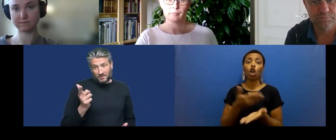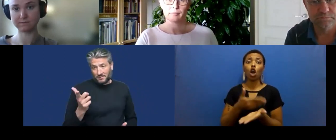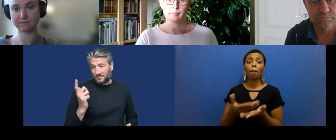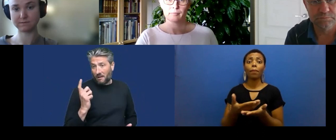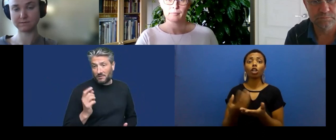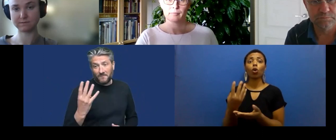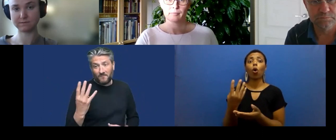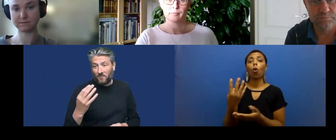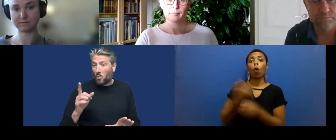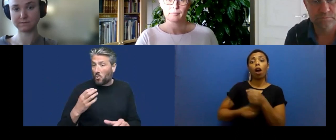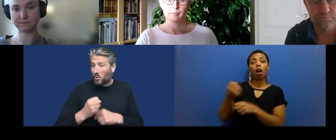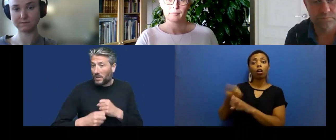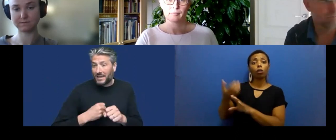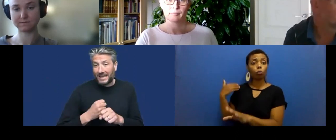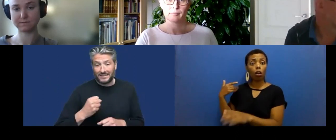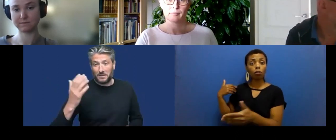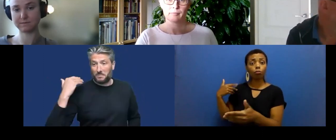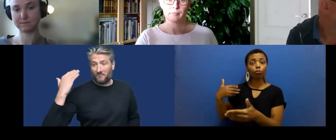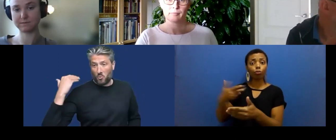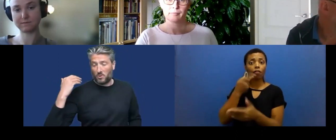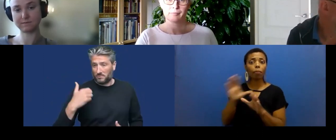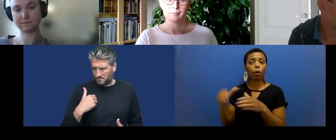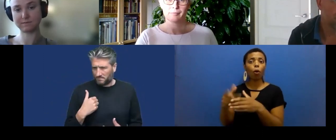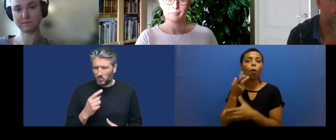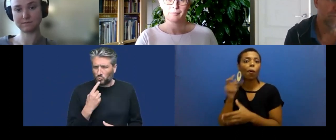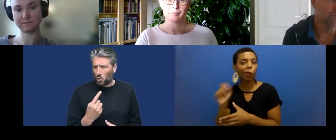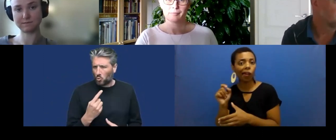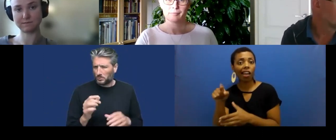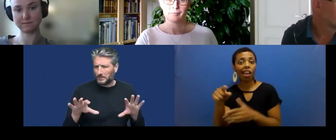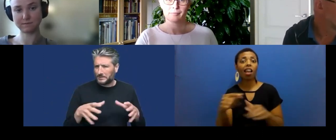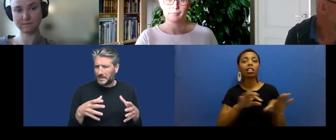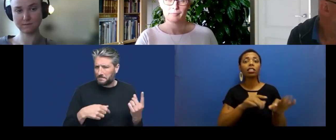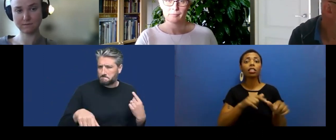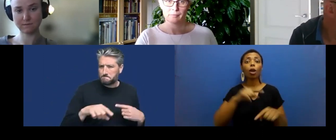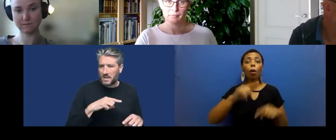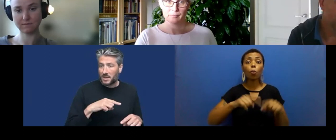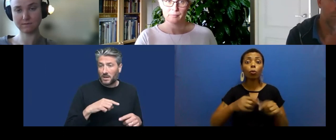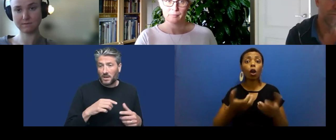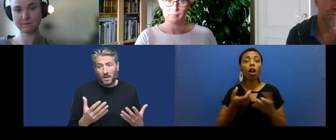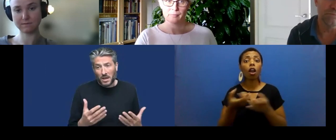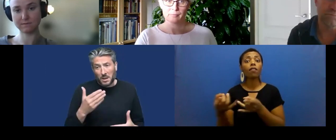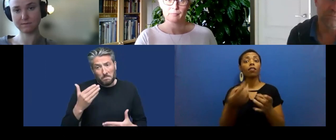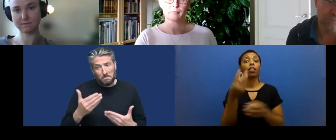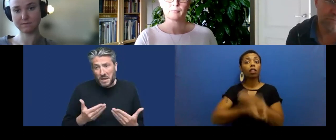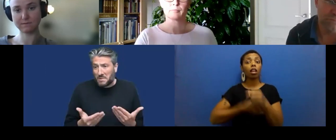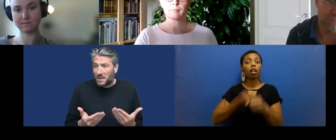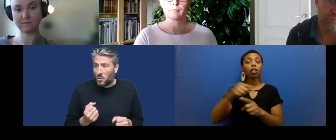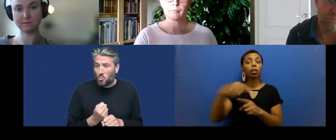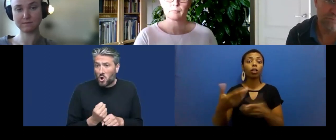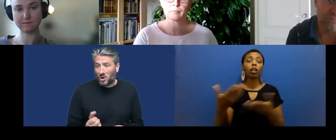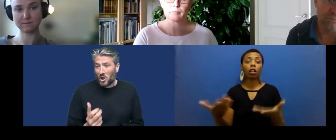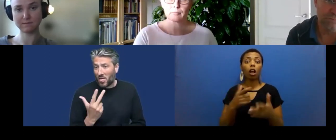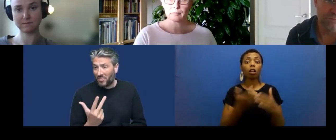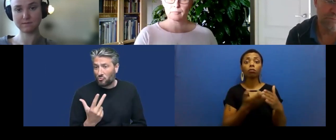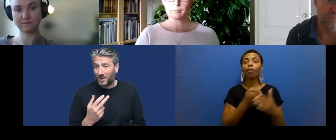people, if we have not a product on the market within 3 years, those companies that will not have a product within 3 years will be